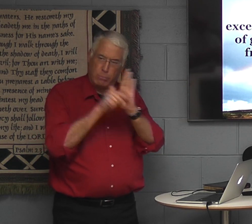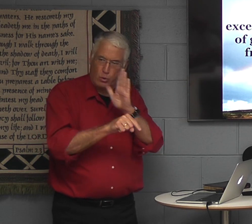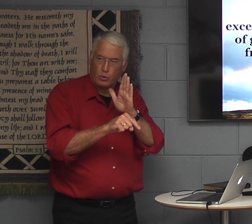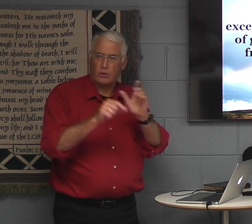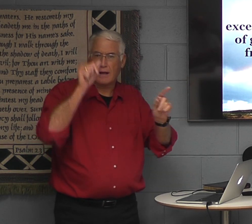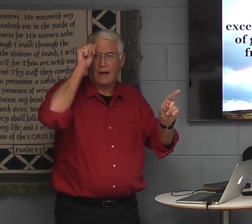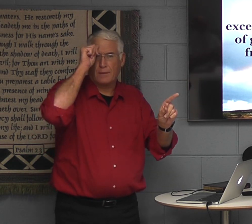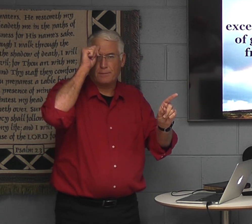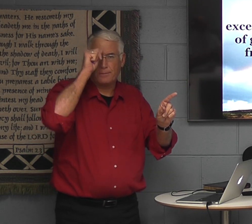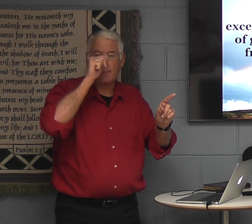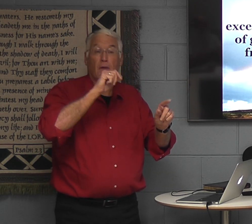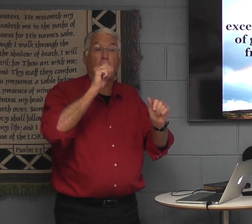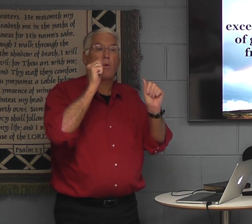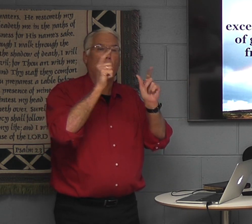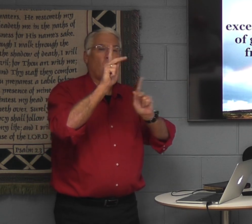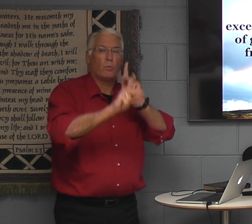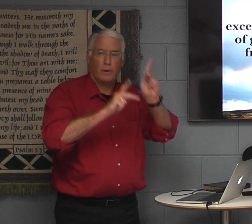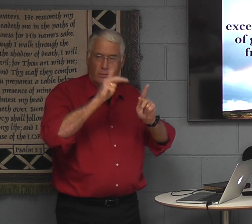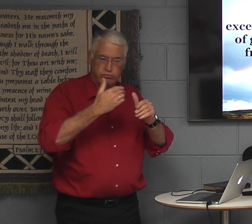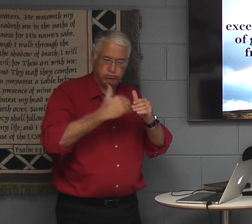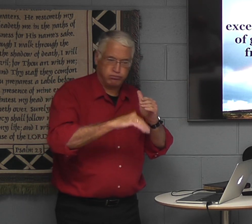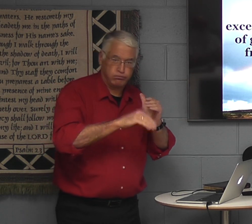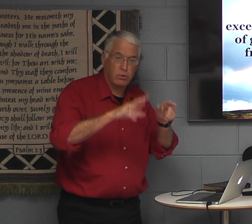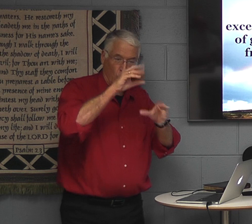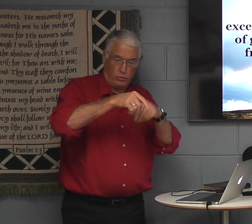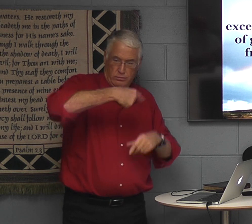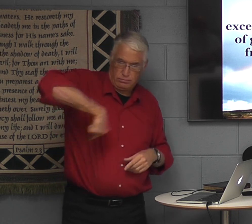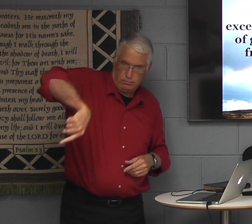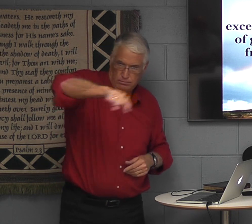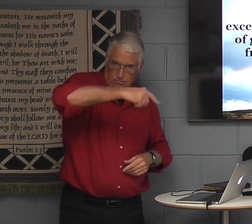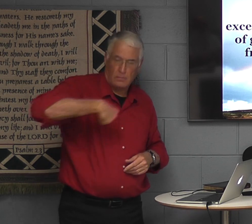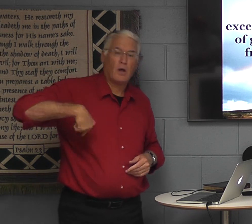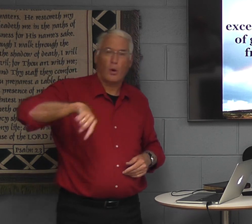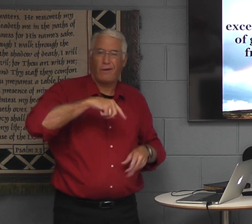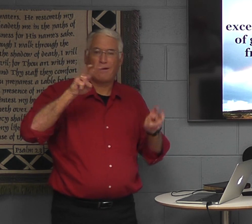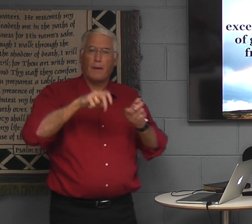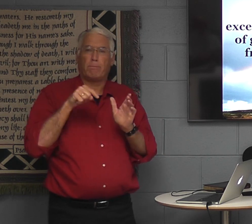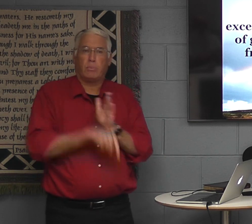Satan was the murderer at that time. So all descendants, meaning us,